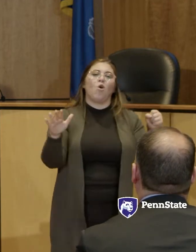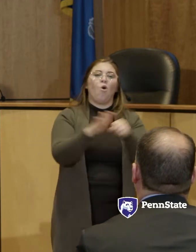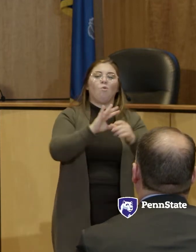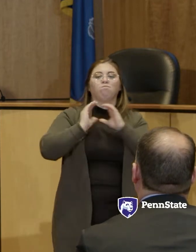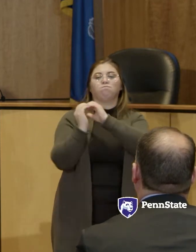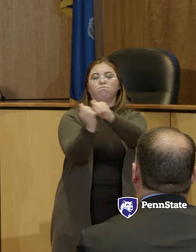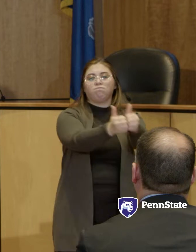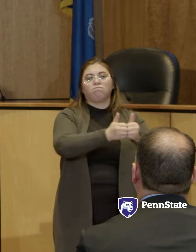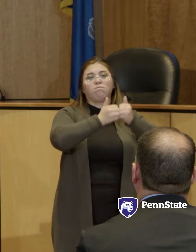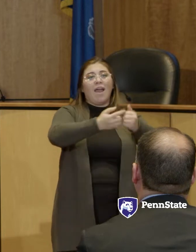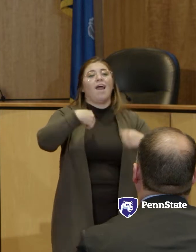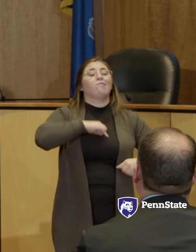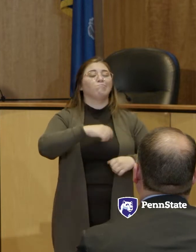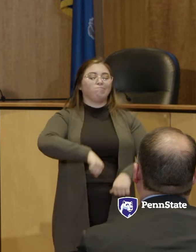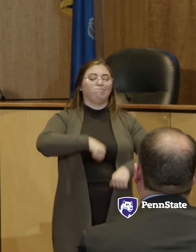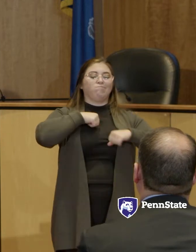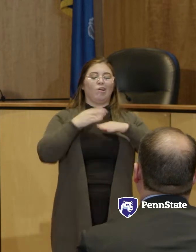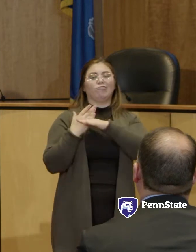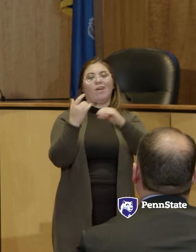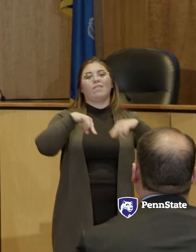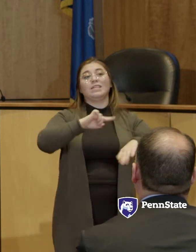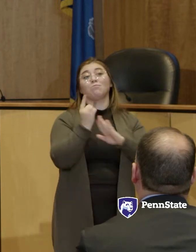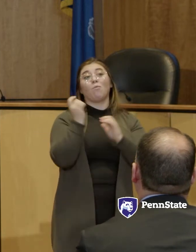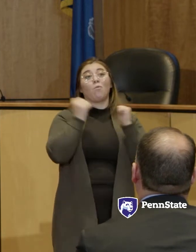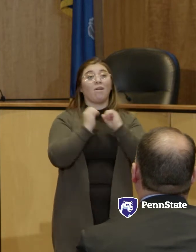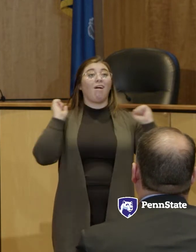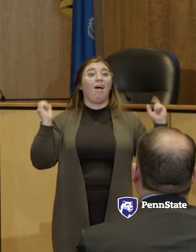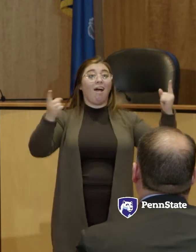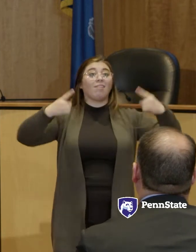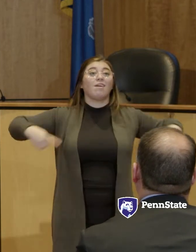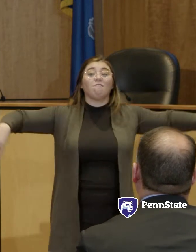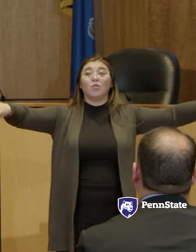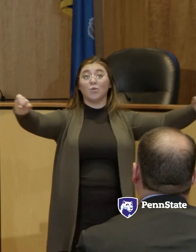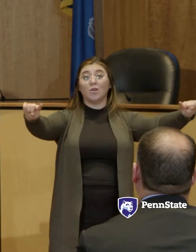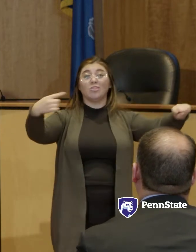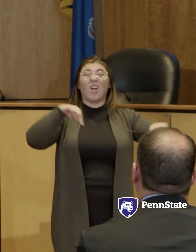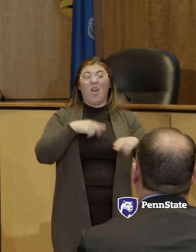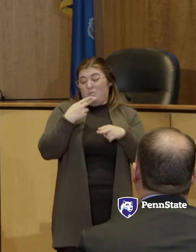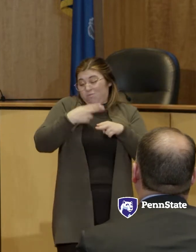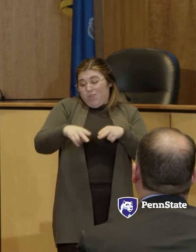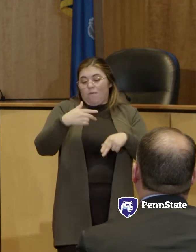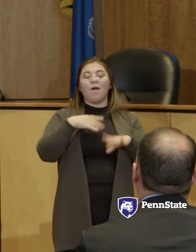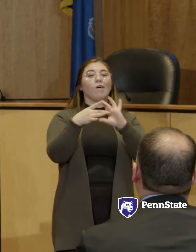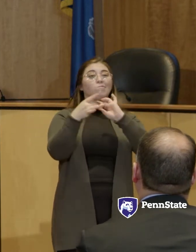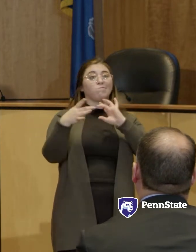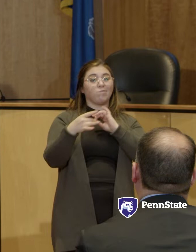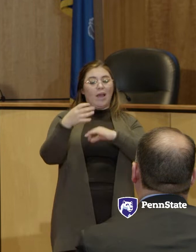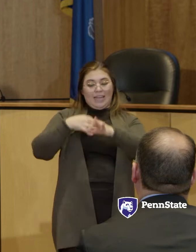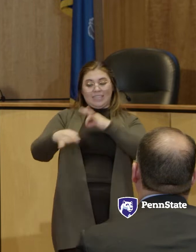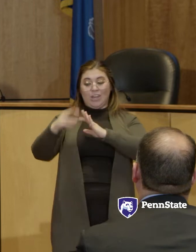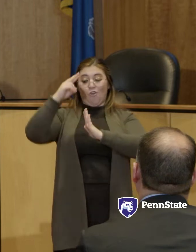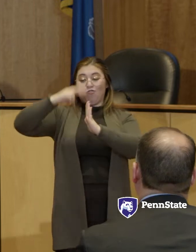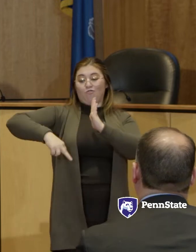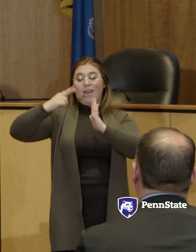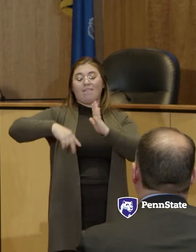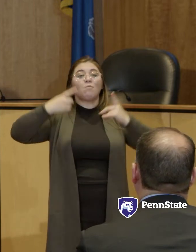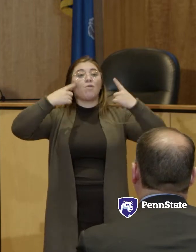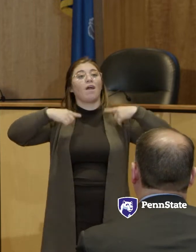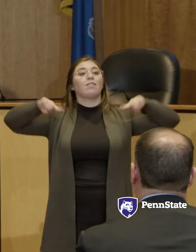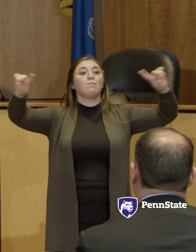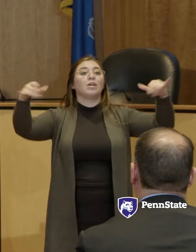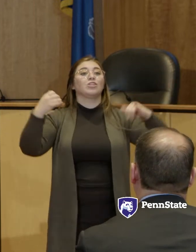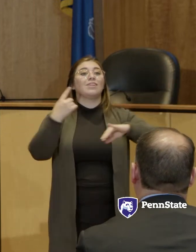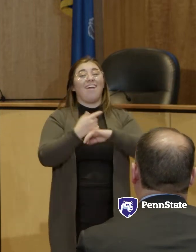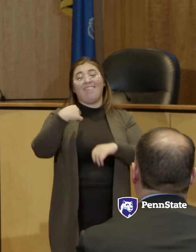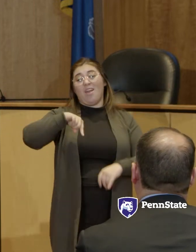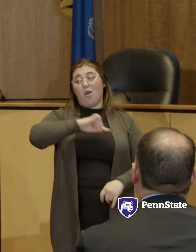So I'm so proud to share this moment with all of you. So I will be brief in my remarks and instead read the mayoral proclamation